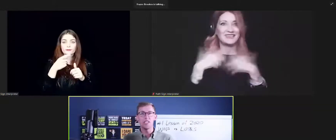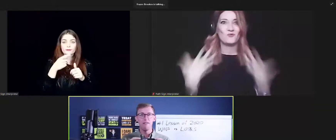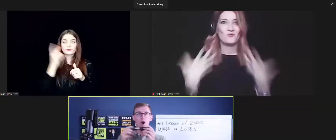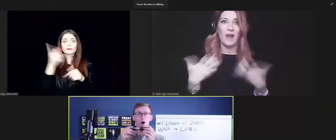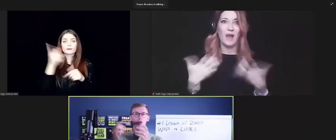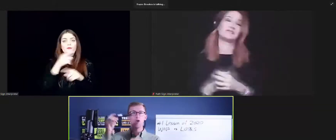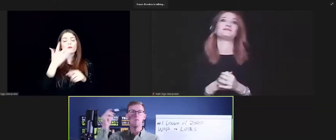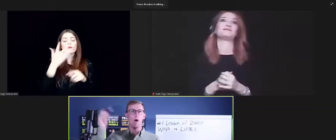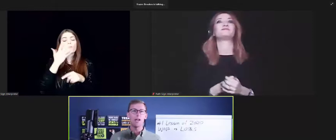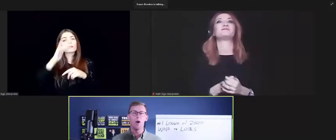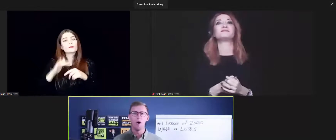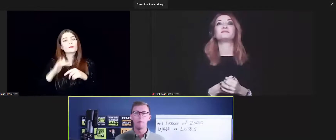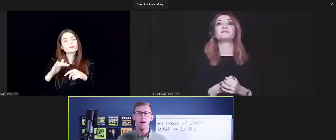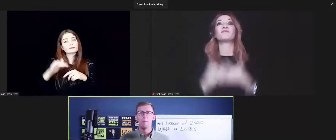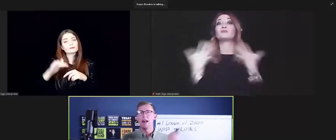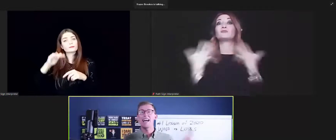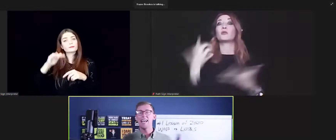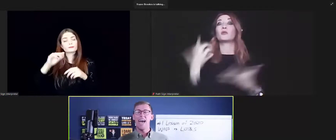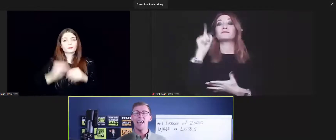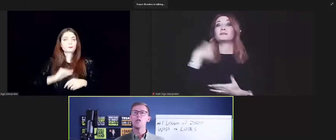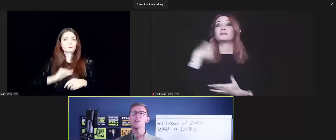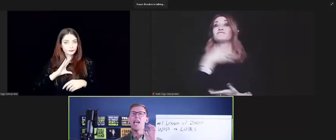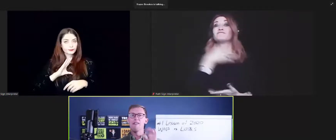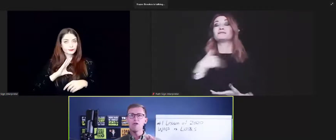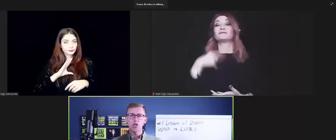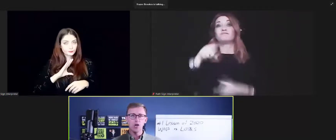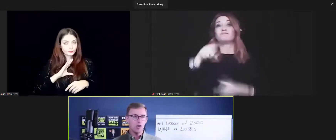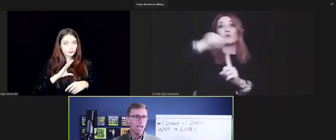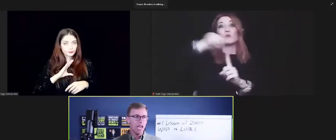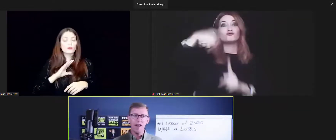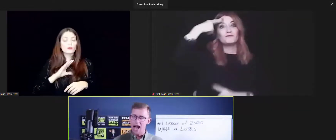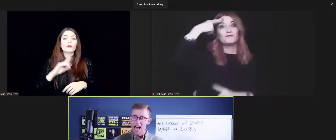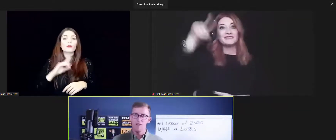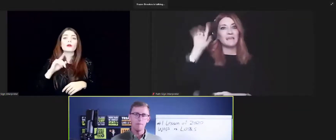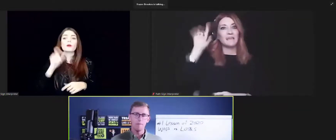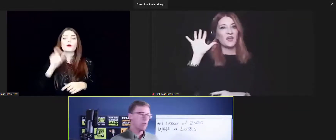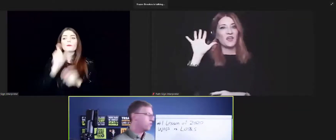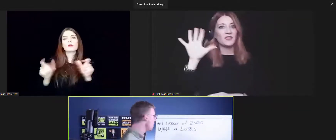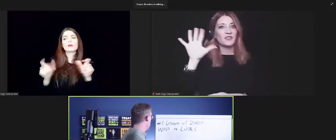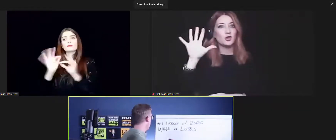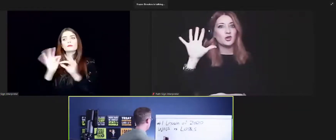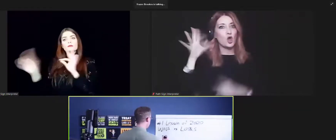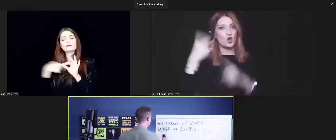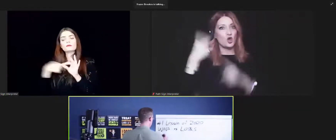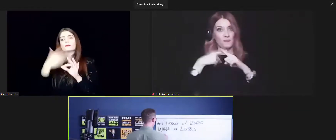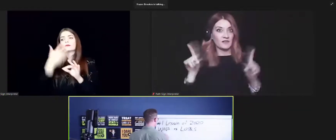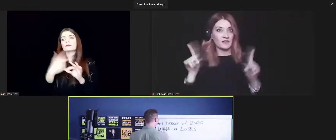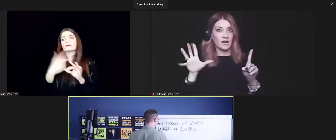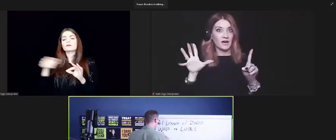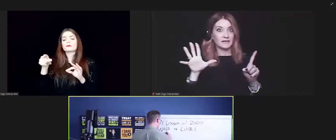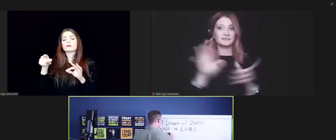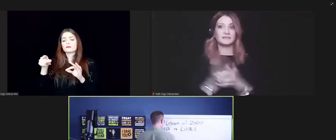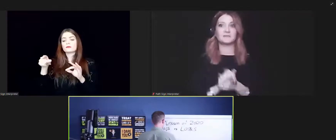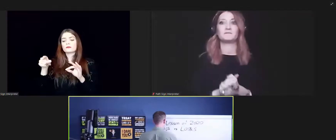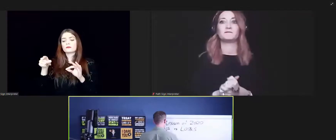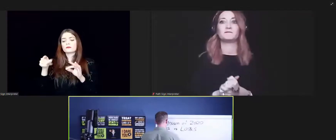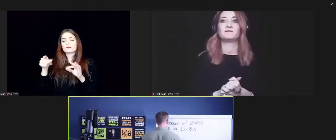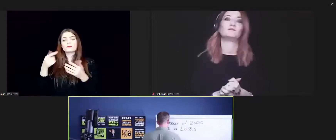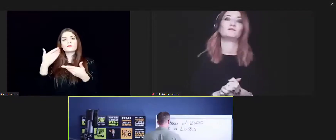their volume going up. But I do this every single year and I highly recommend you do it.